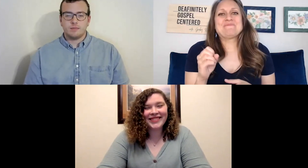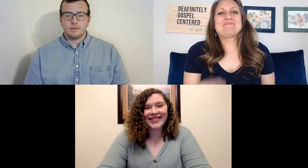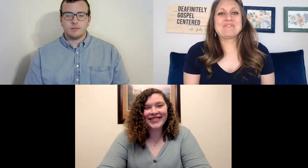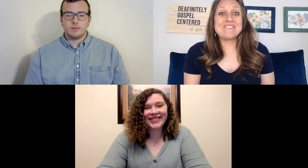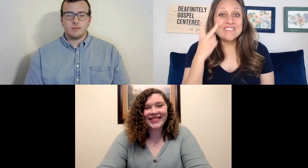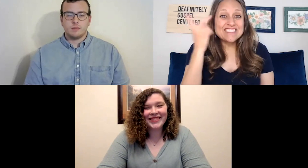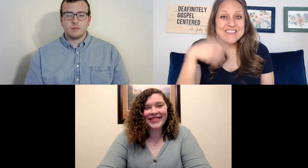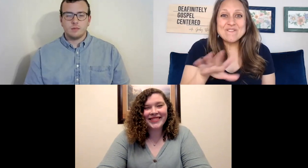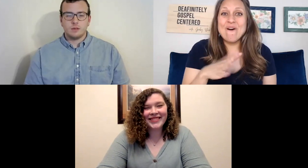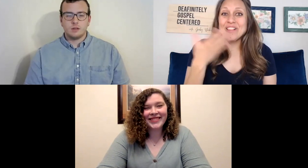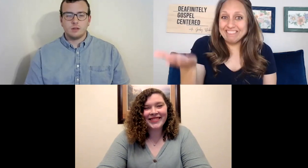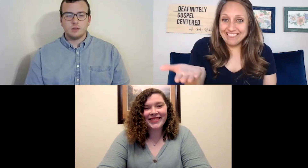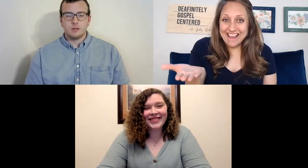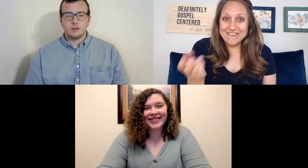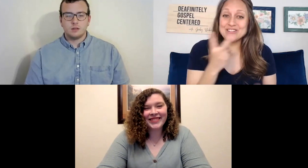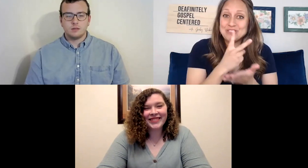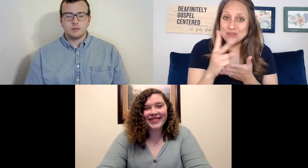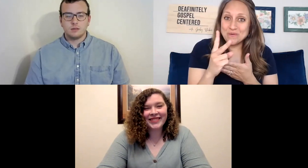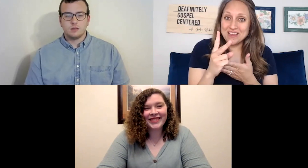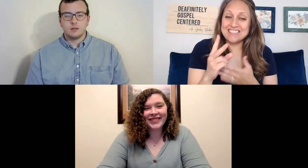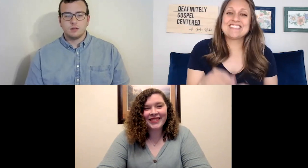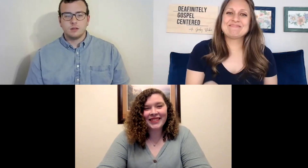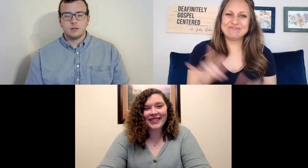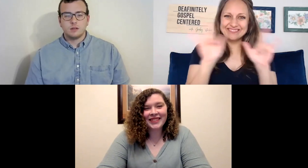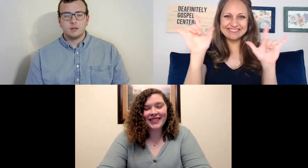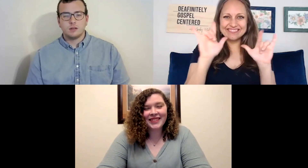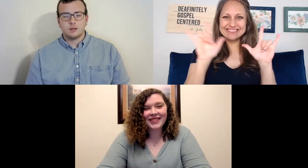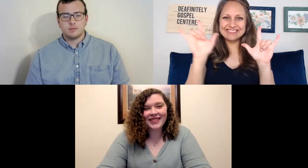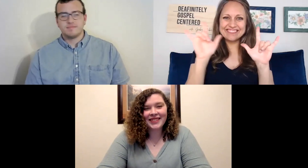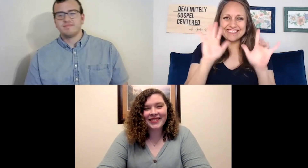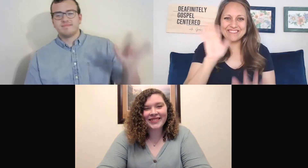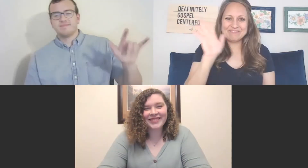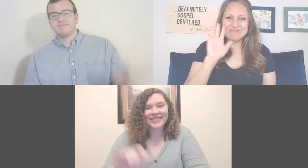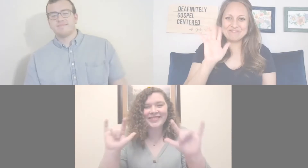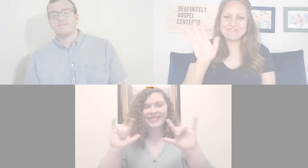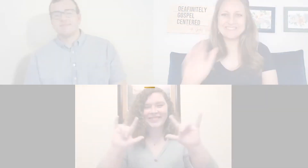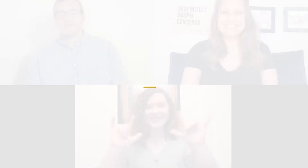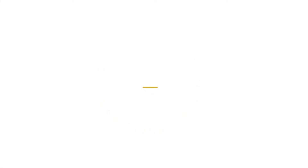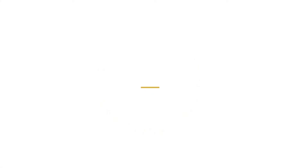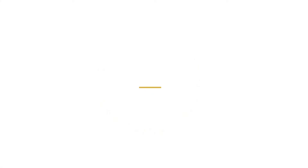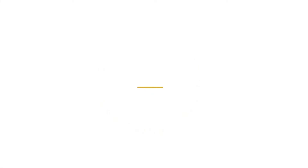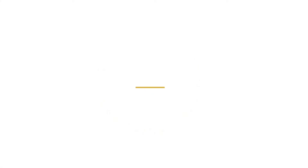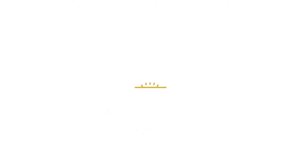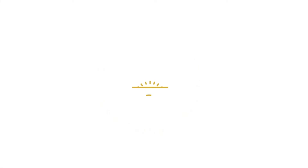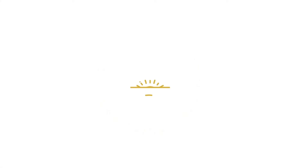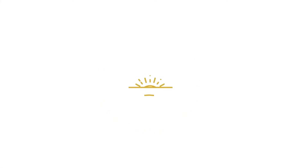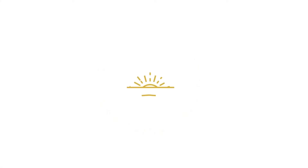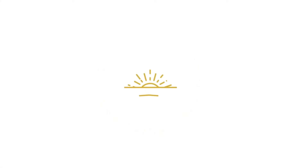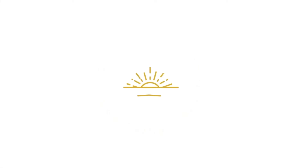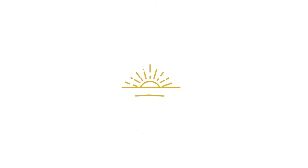episode 2 weeks from now. So see you guys then. Love y'all. Bye.